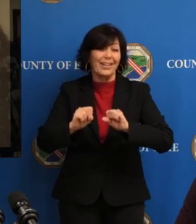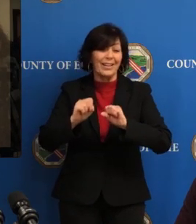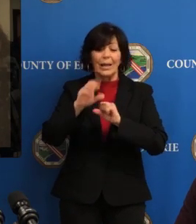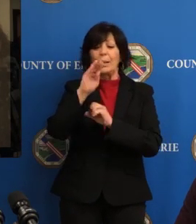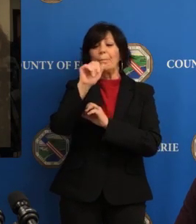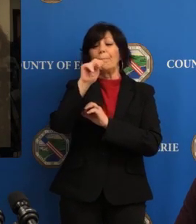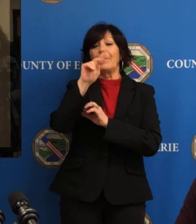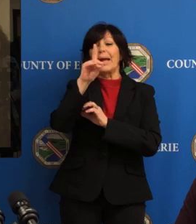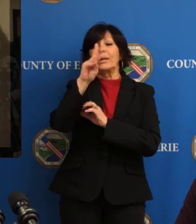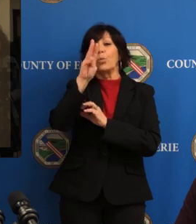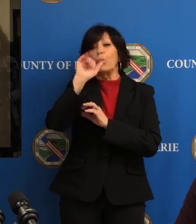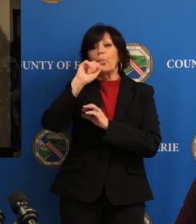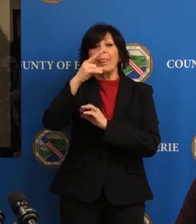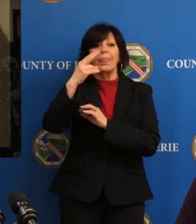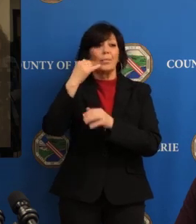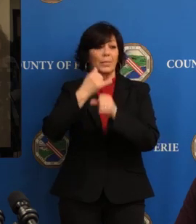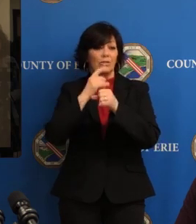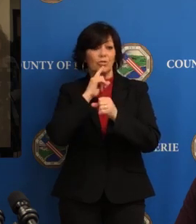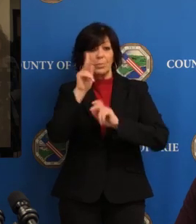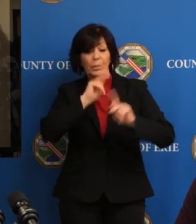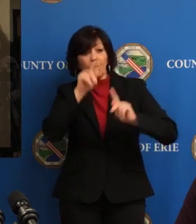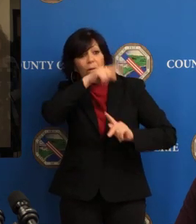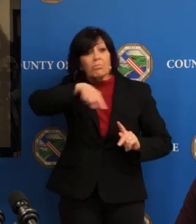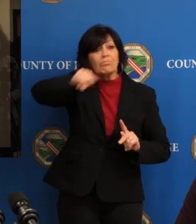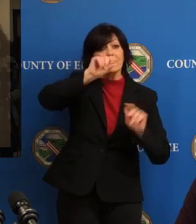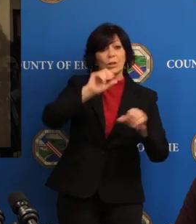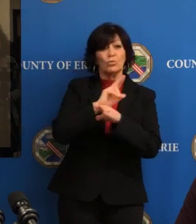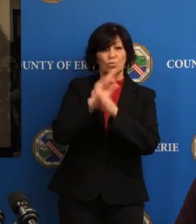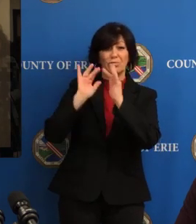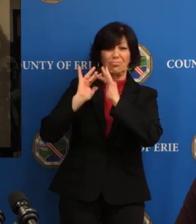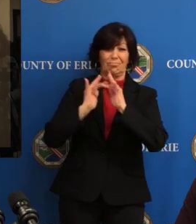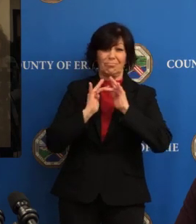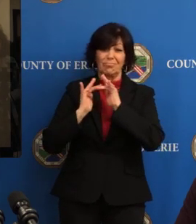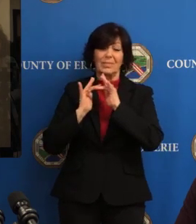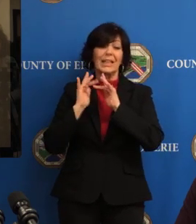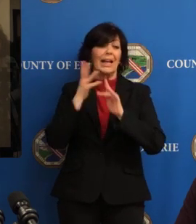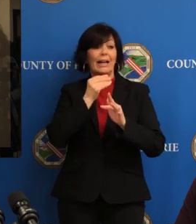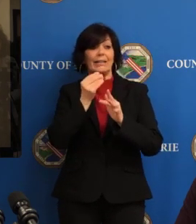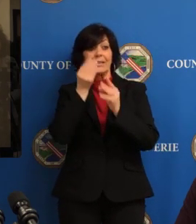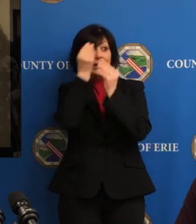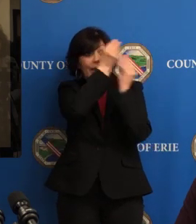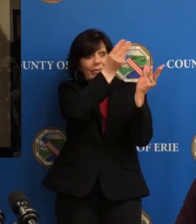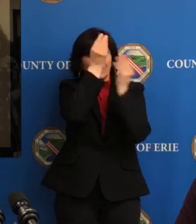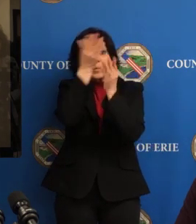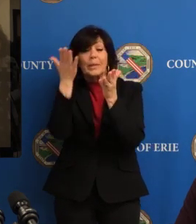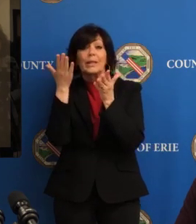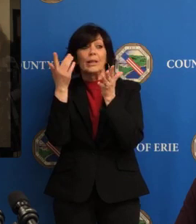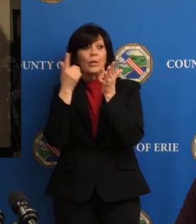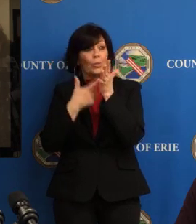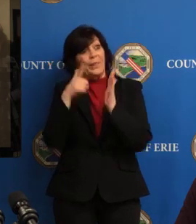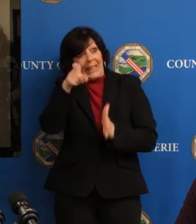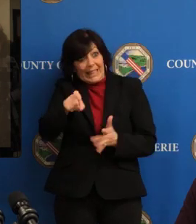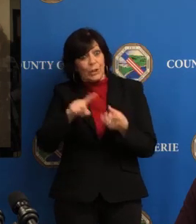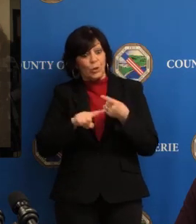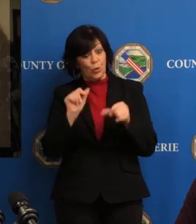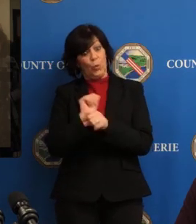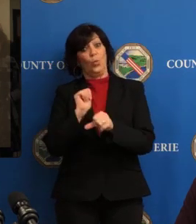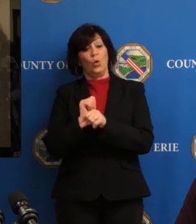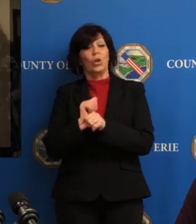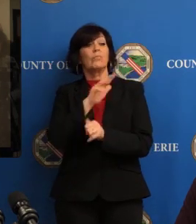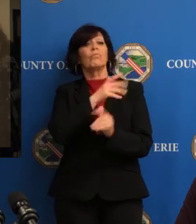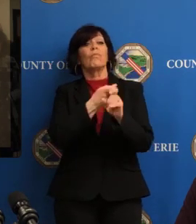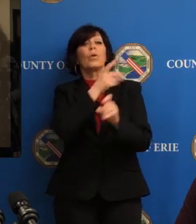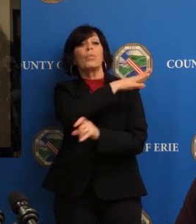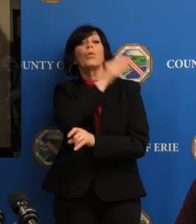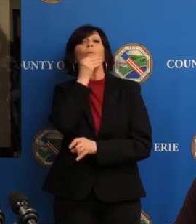need it are getting the information they need, and our staff members are getting the information that and the supplies that they get so they can work off-site. But